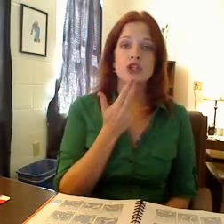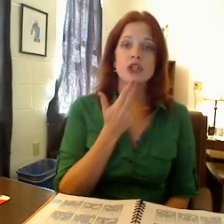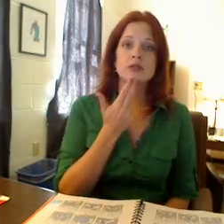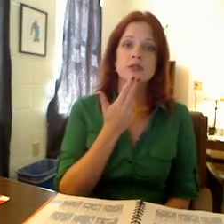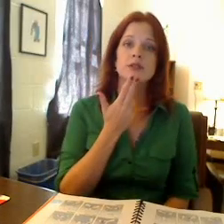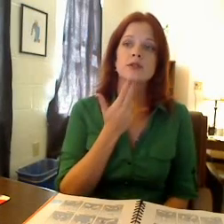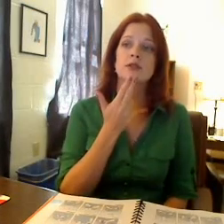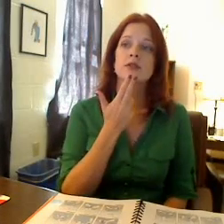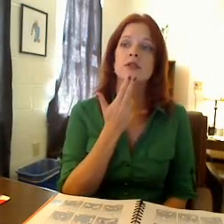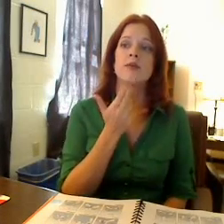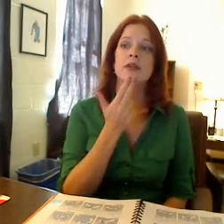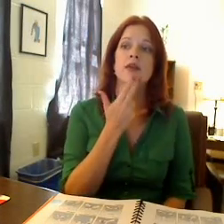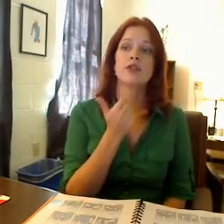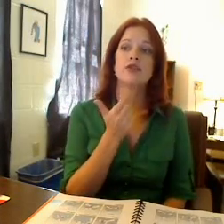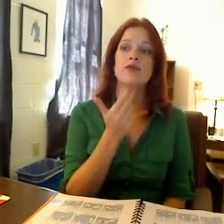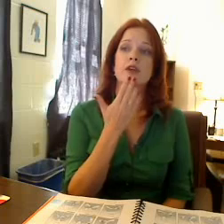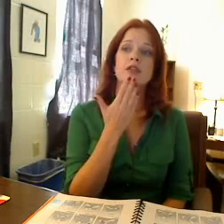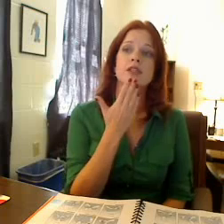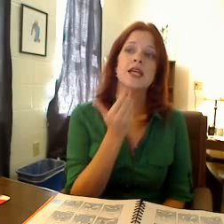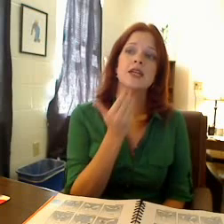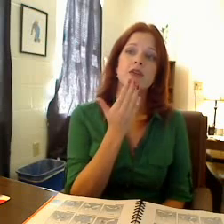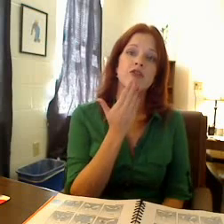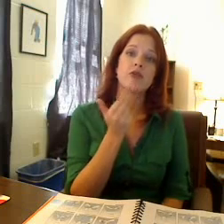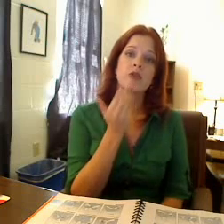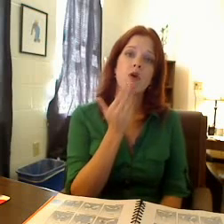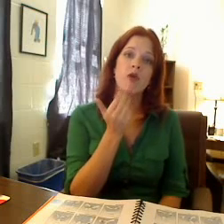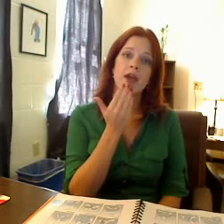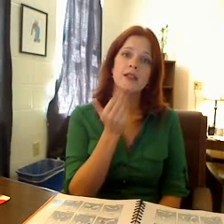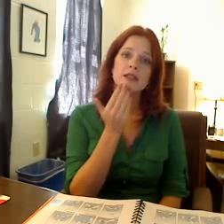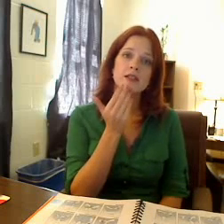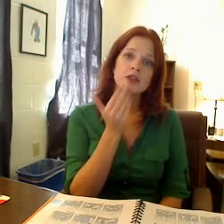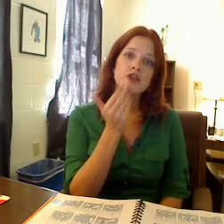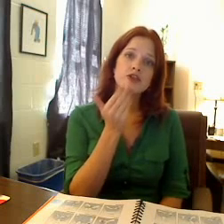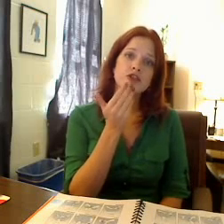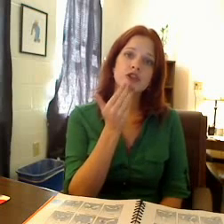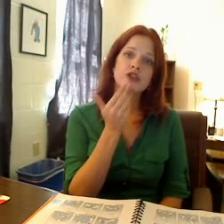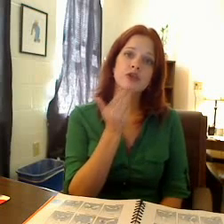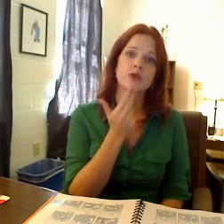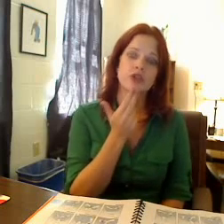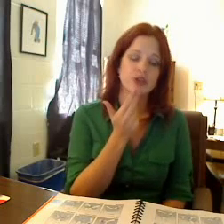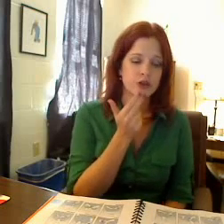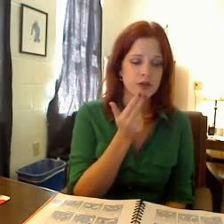Sugar can be done with two fingers. Again, you can do it with the whole hand. Sugar or sugar.